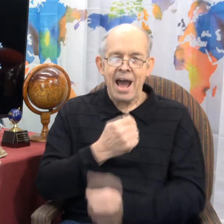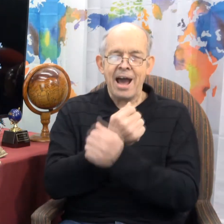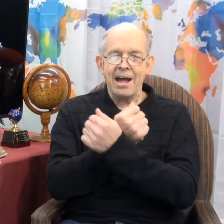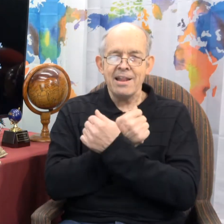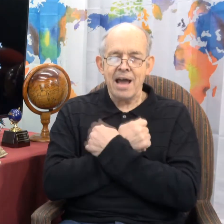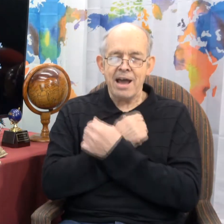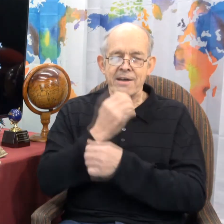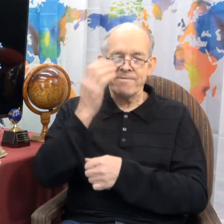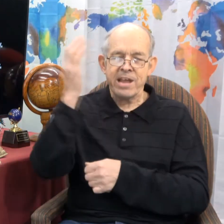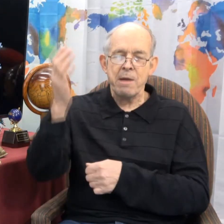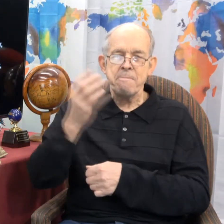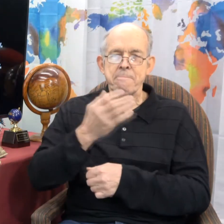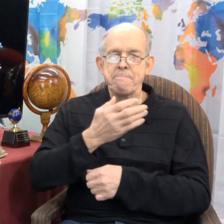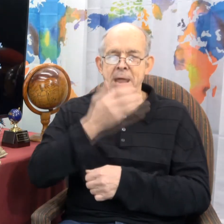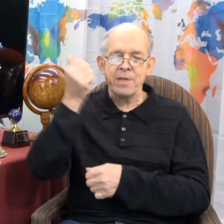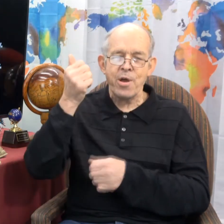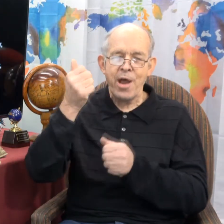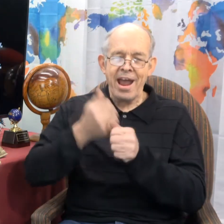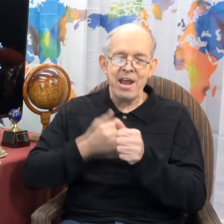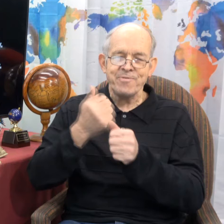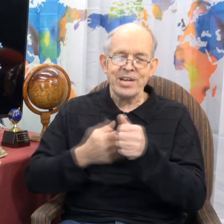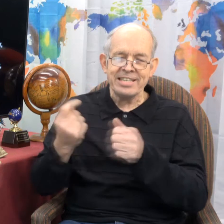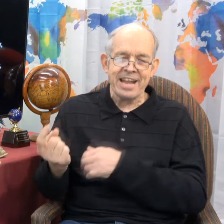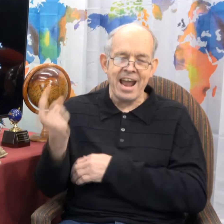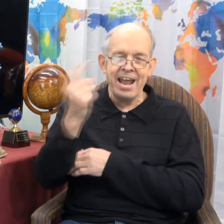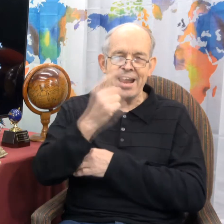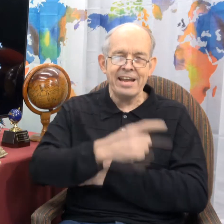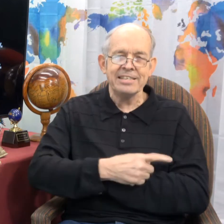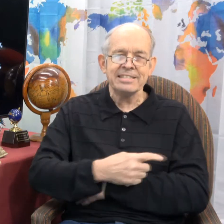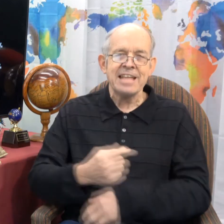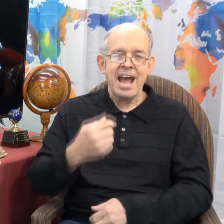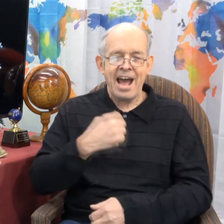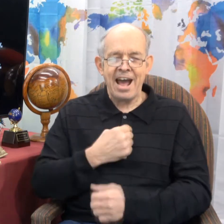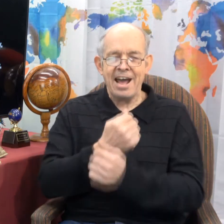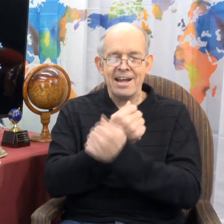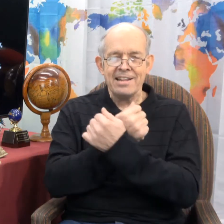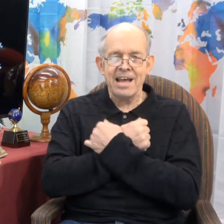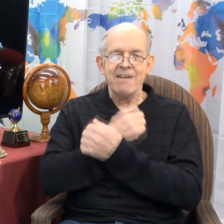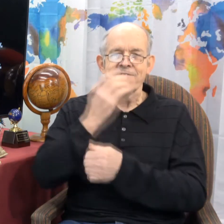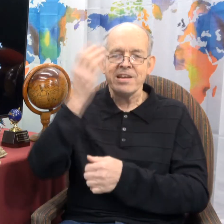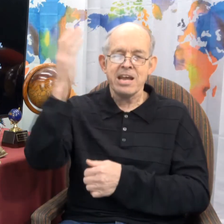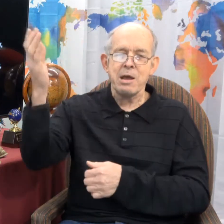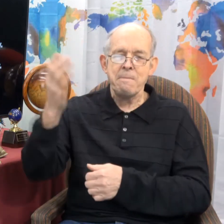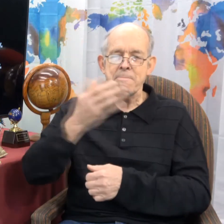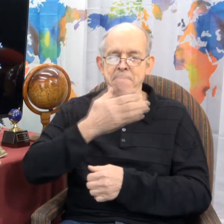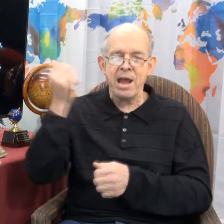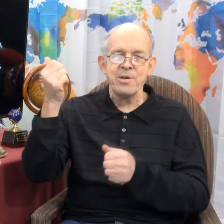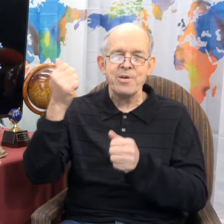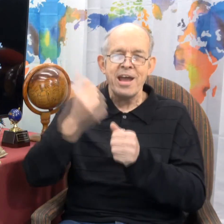I love him better every day. I love him better